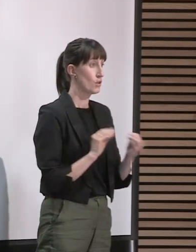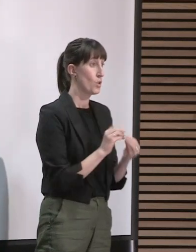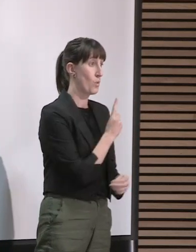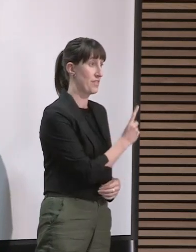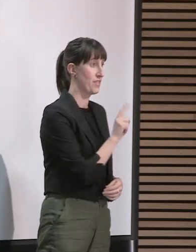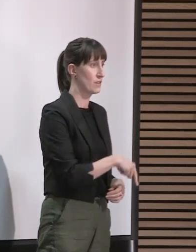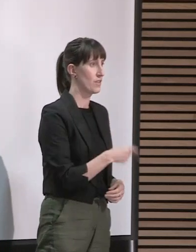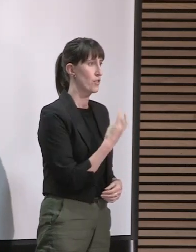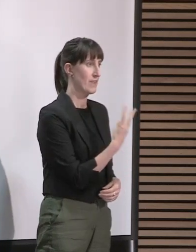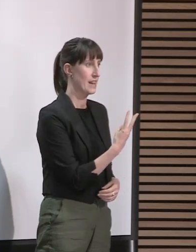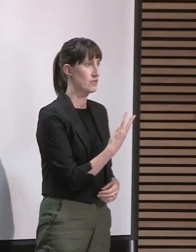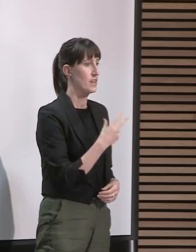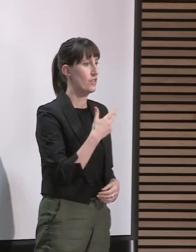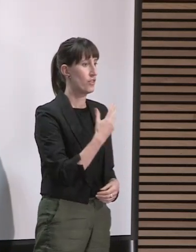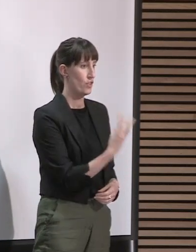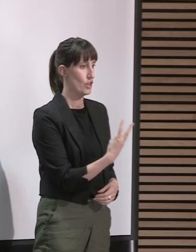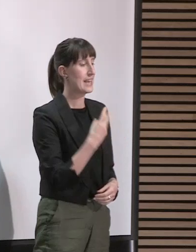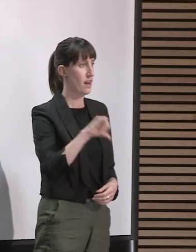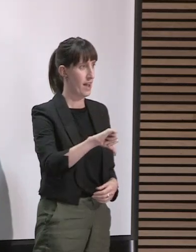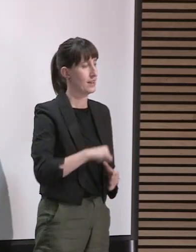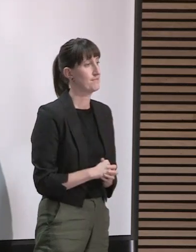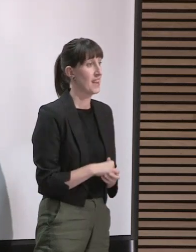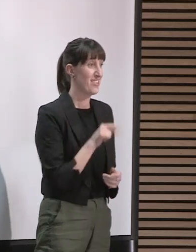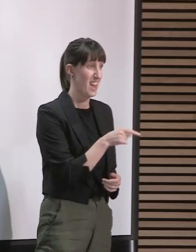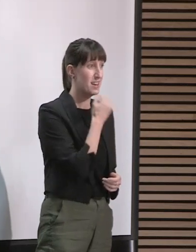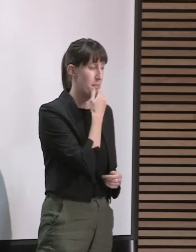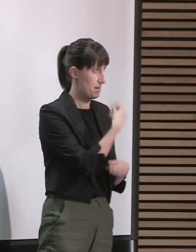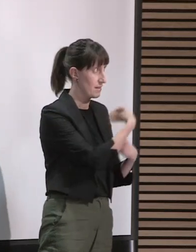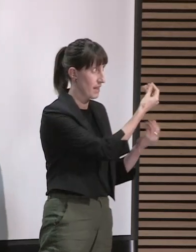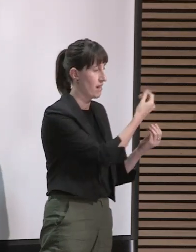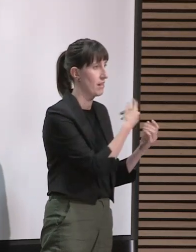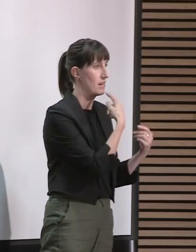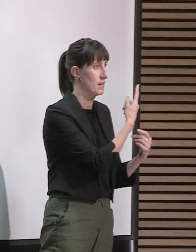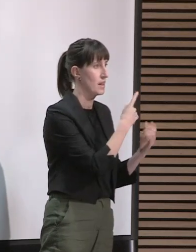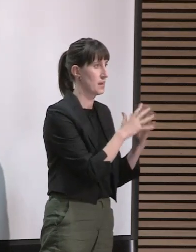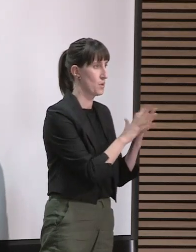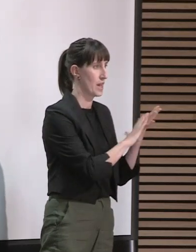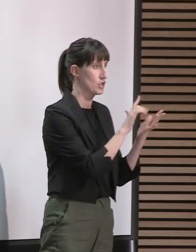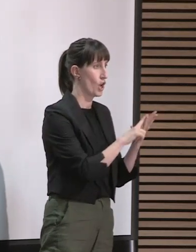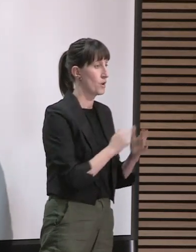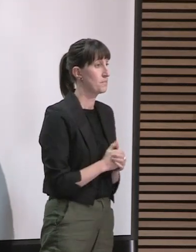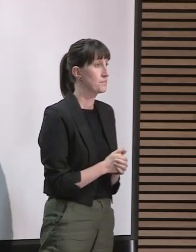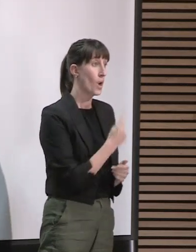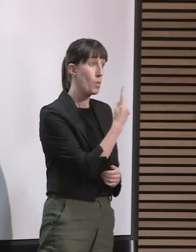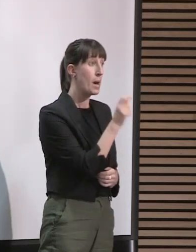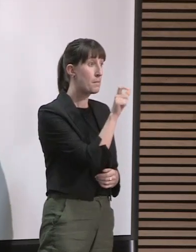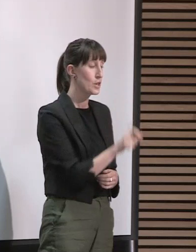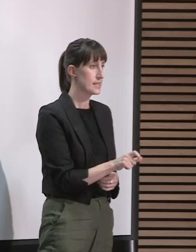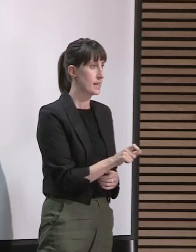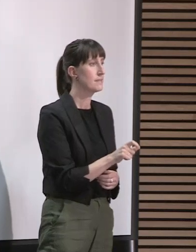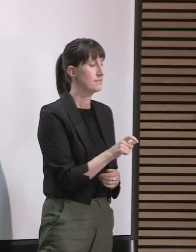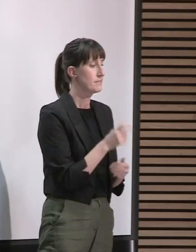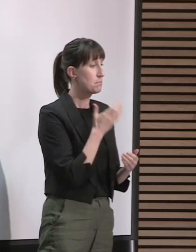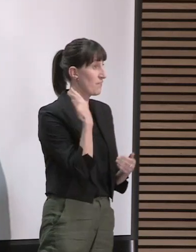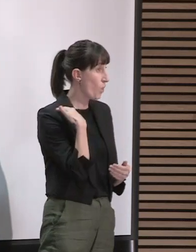1,339, and we will report that through to the WHO. One previously reported case is now considered recovered, so